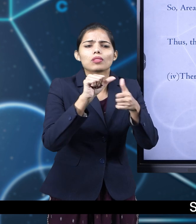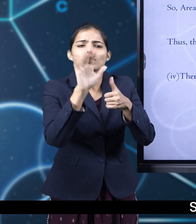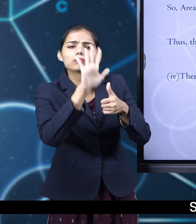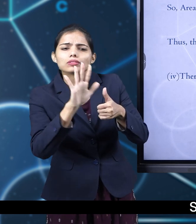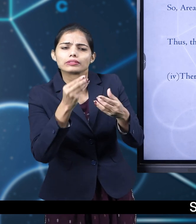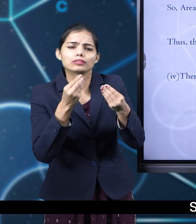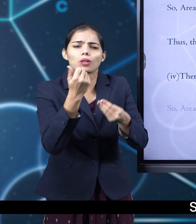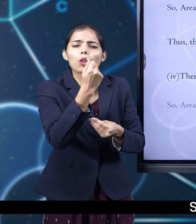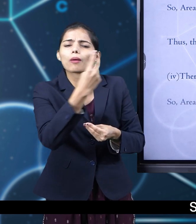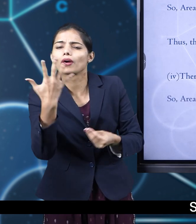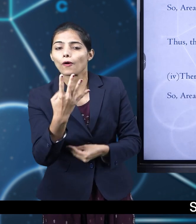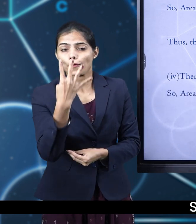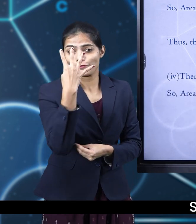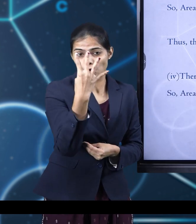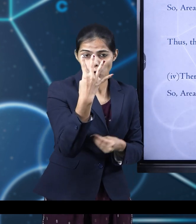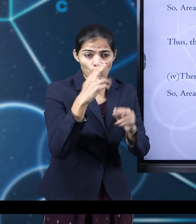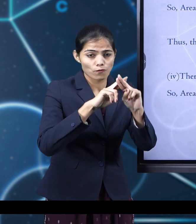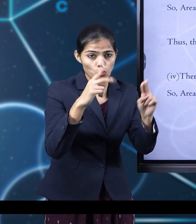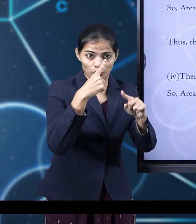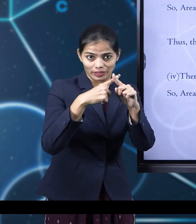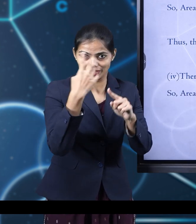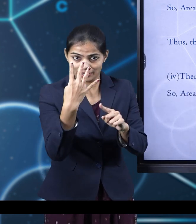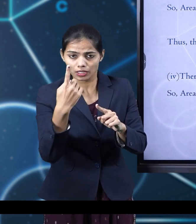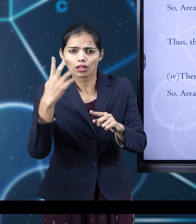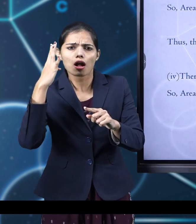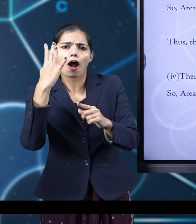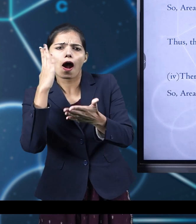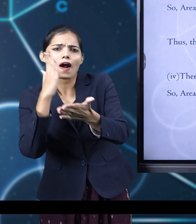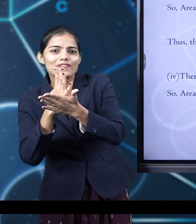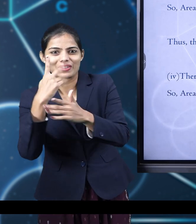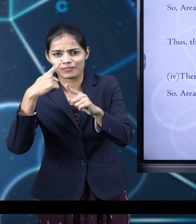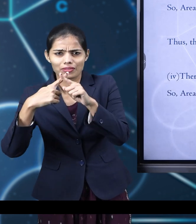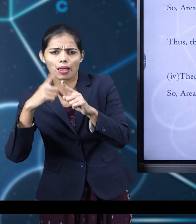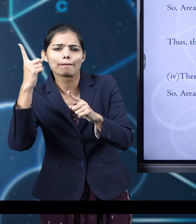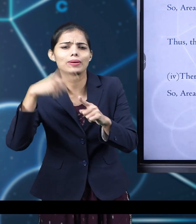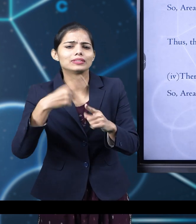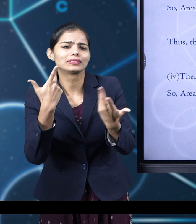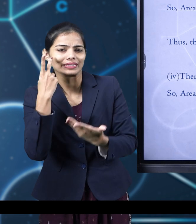So, area of the given figure is equal to 4 into 1 plus 4 into 1 by 2.